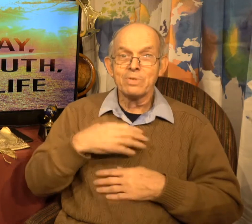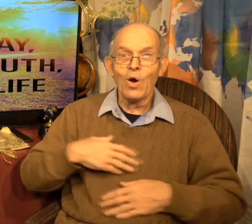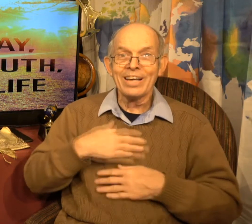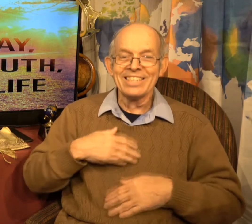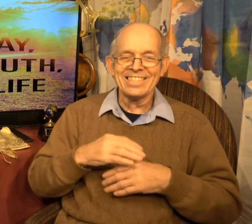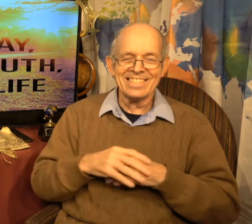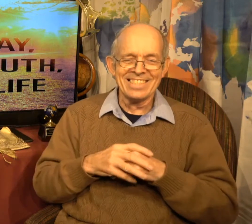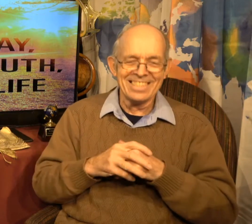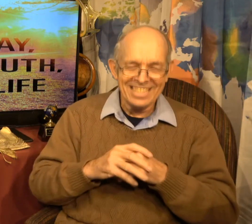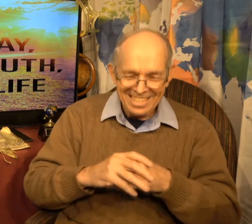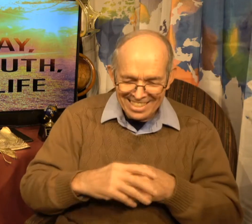joy.